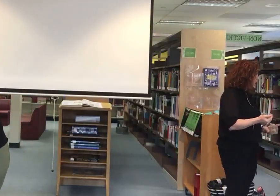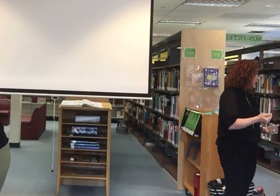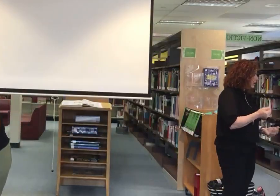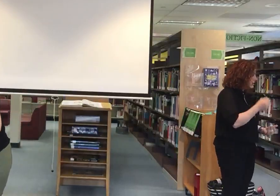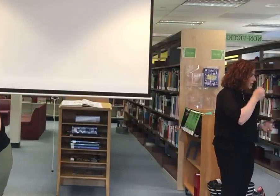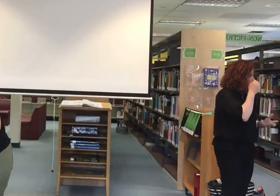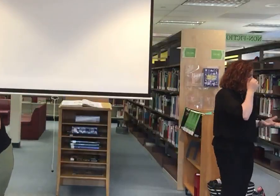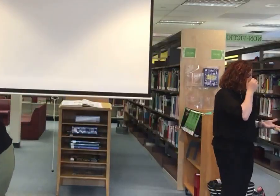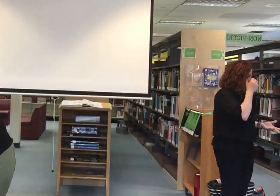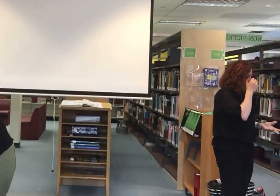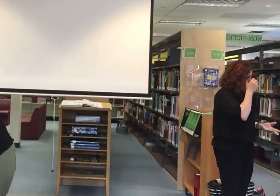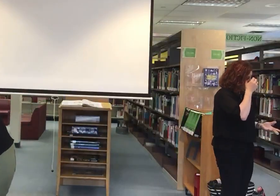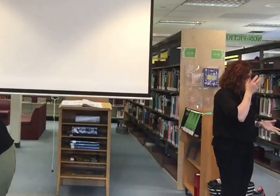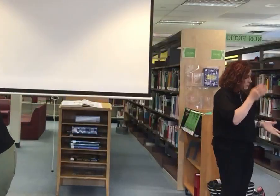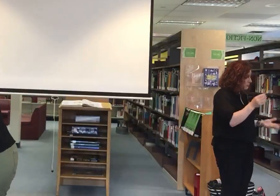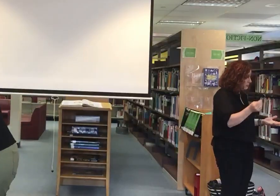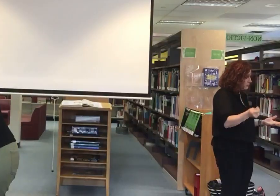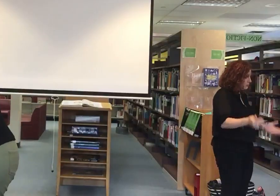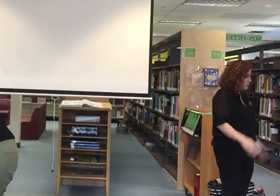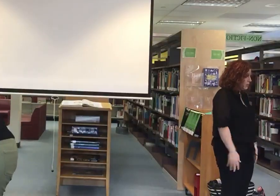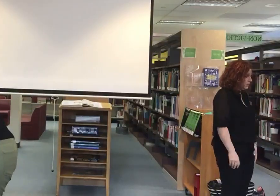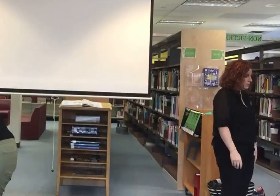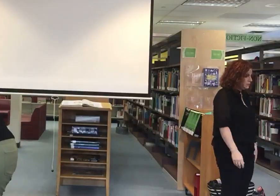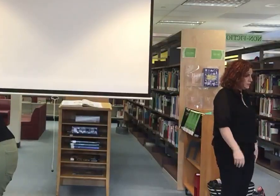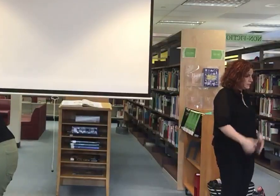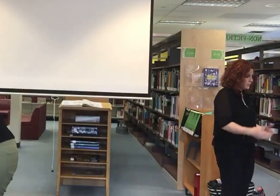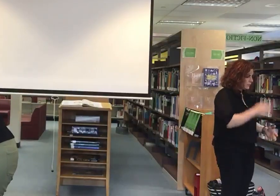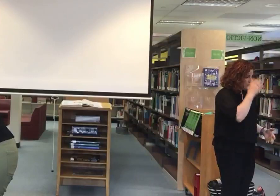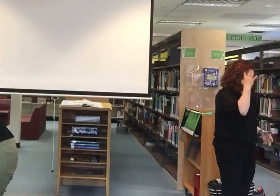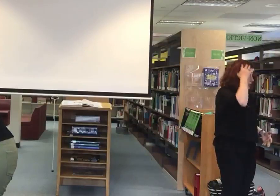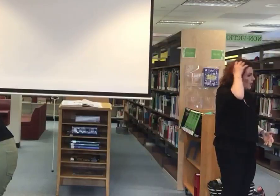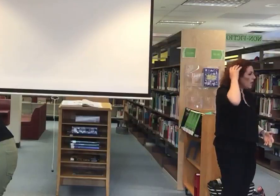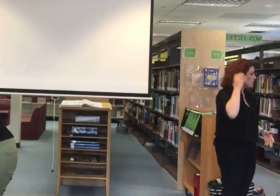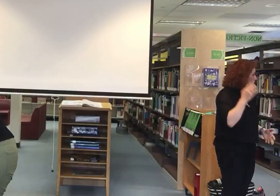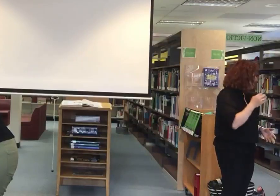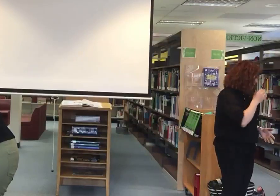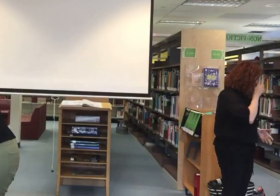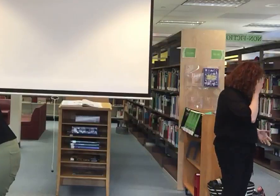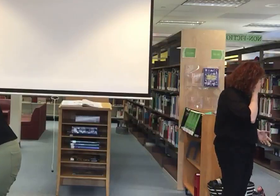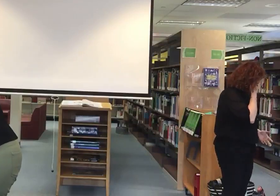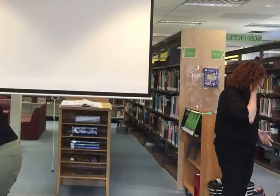So each month, the payday services programs.